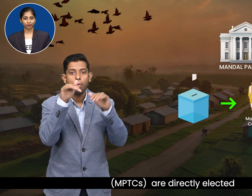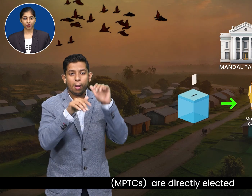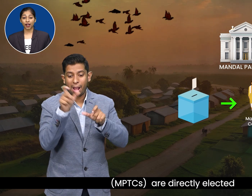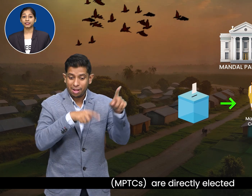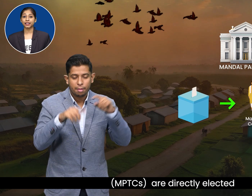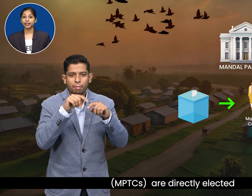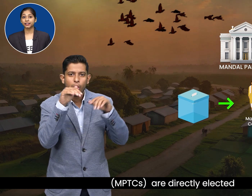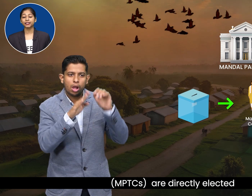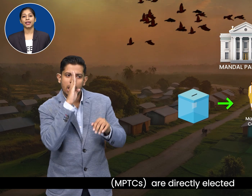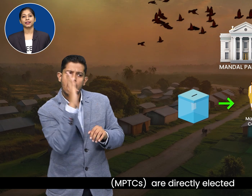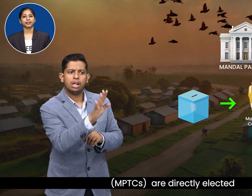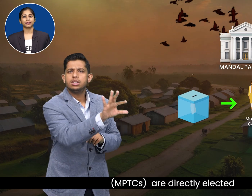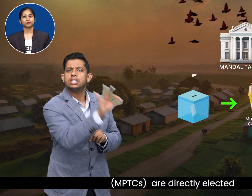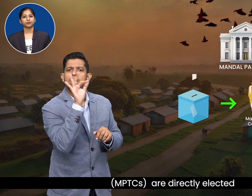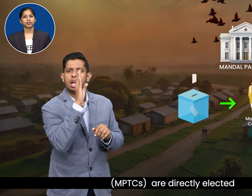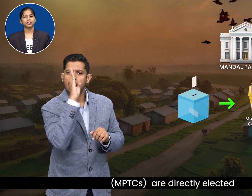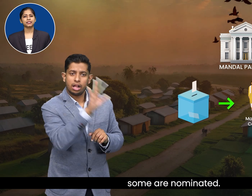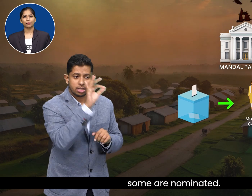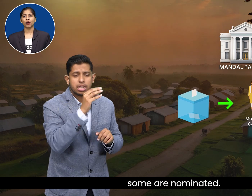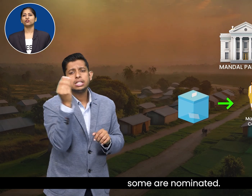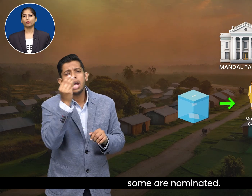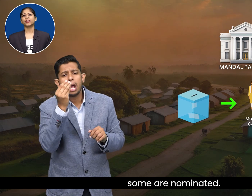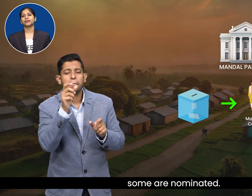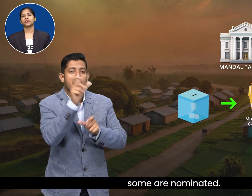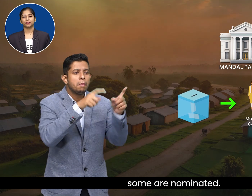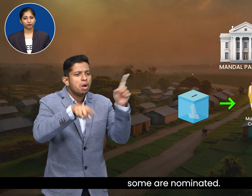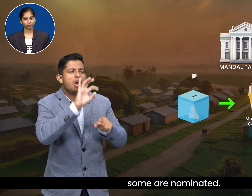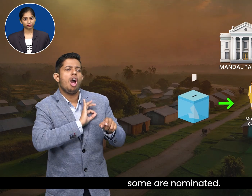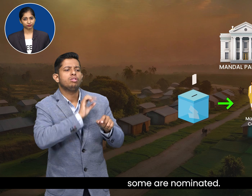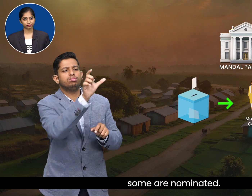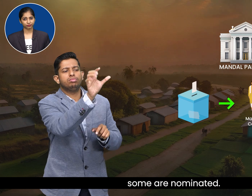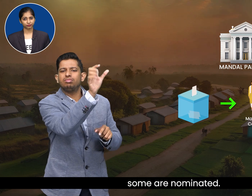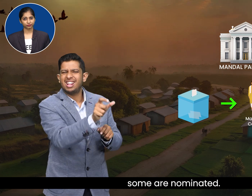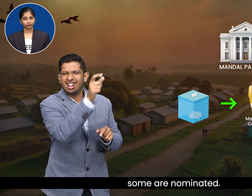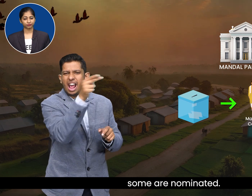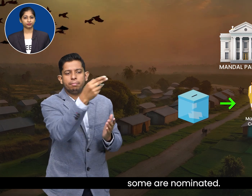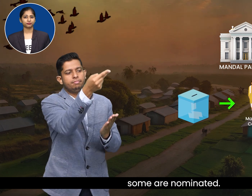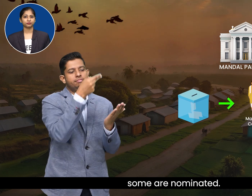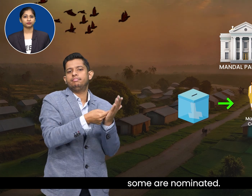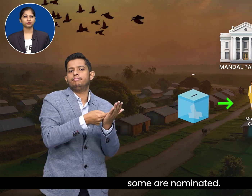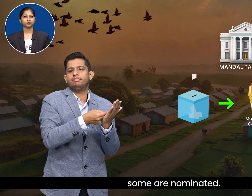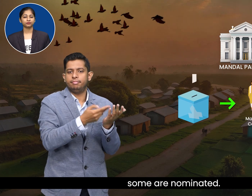MPTCs, are directly elected. Some are nominated.